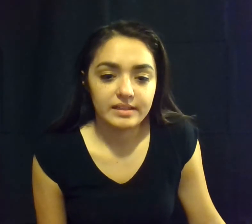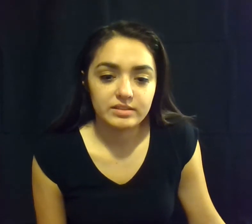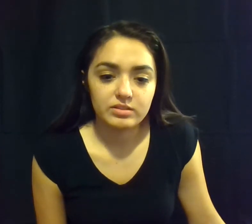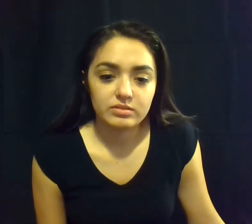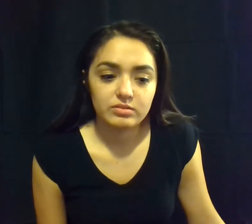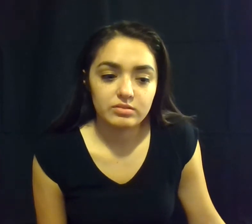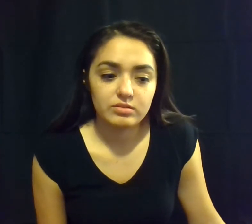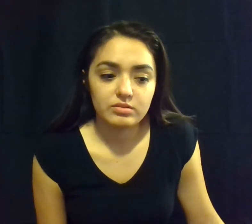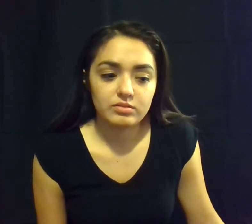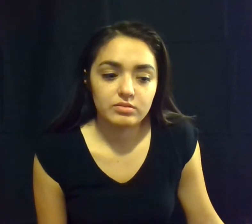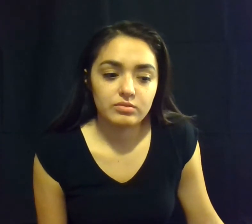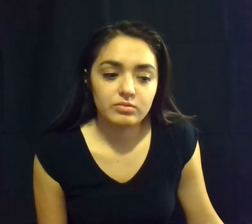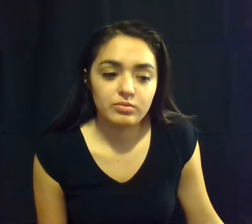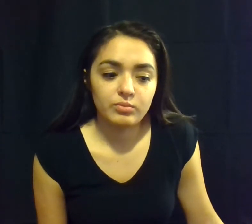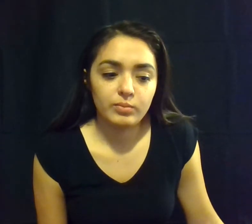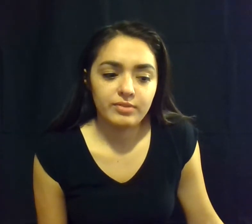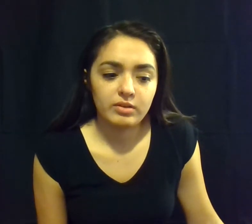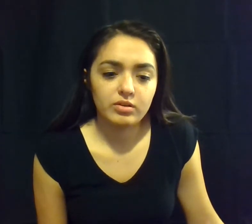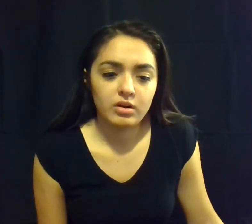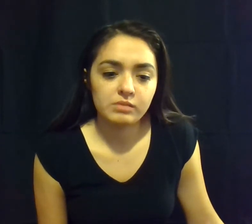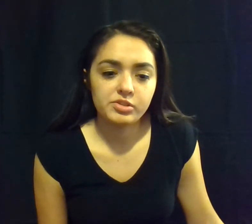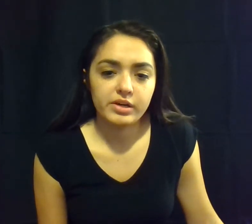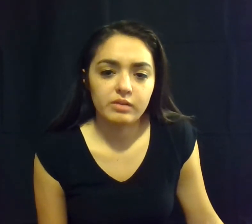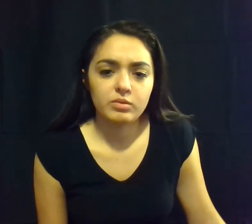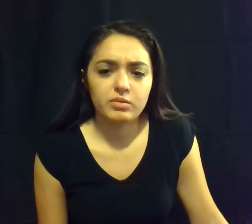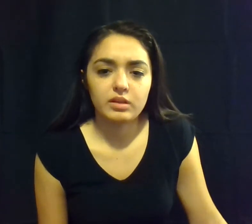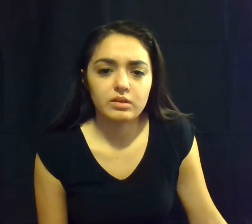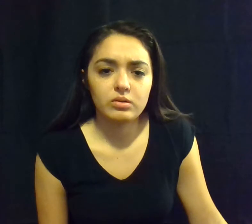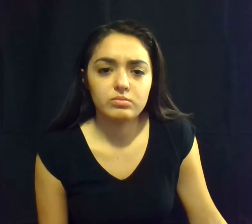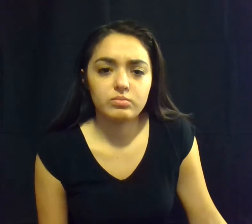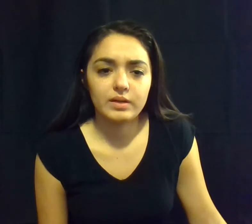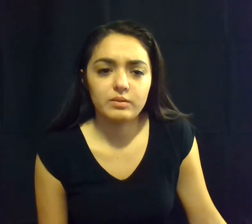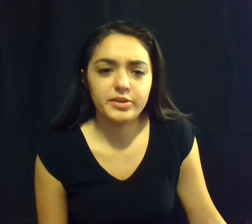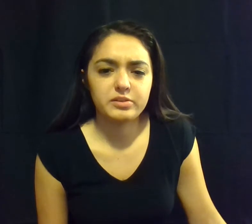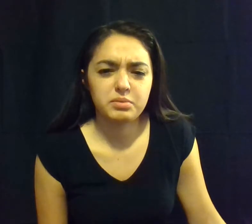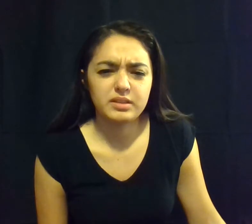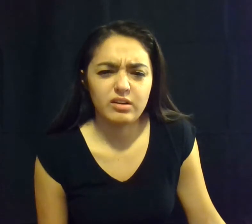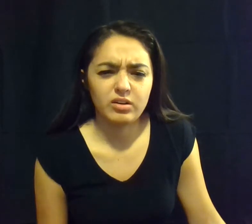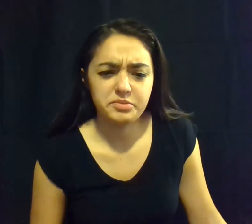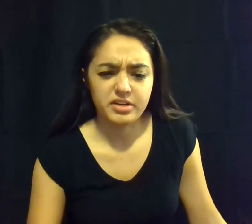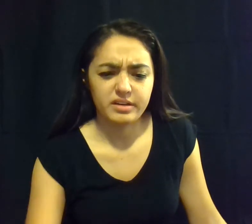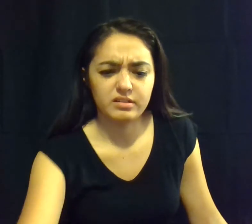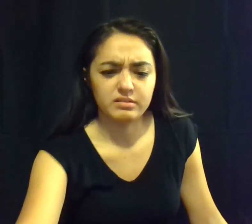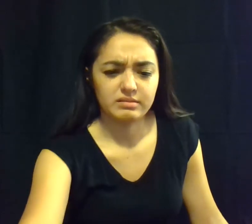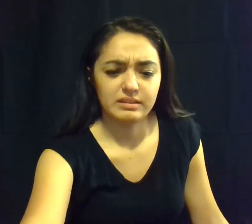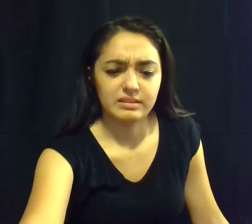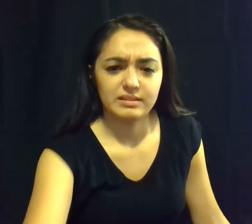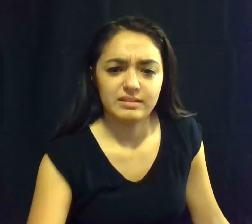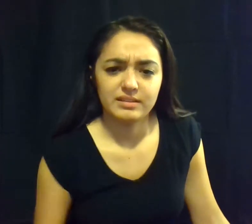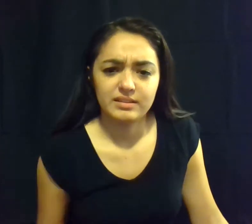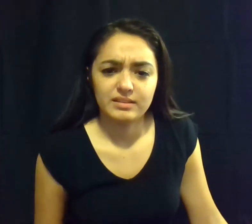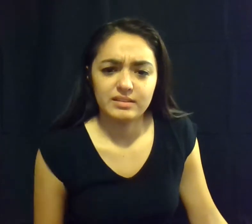And we found an armchair, and we were like, oh, where are we going to put that armchair?